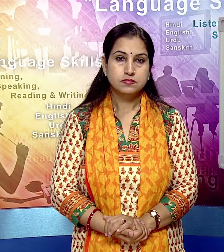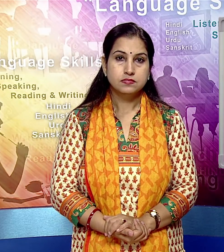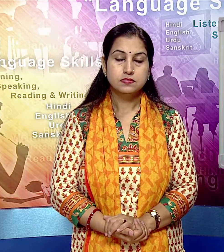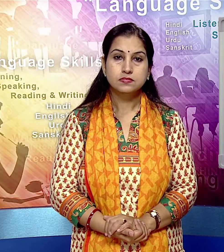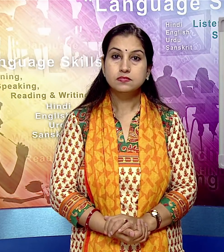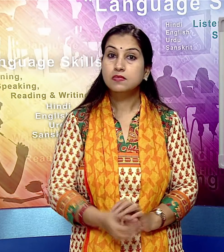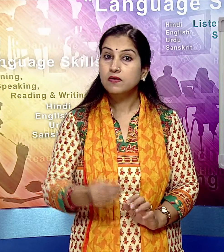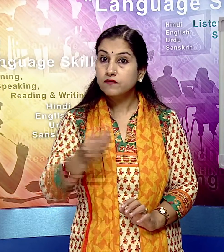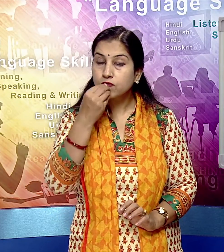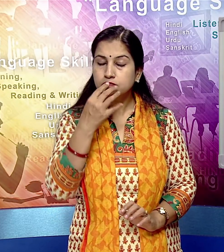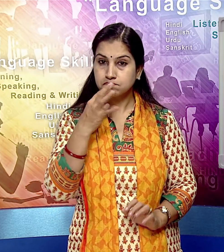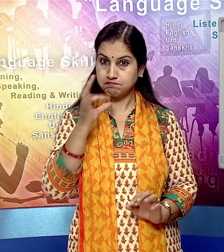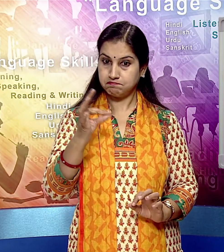adds taste and flavor,